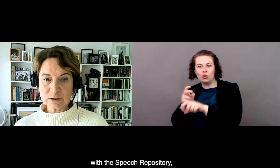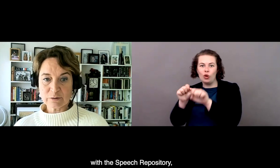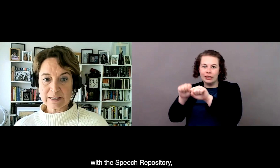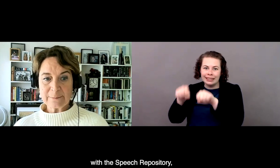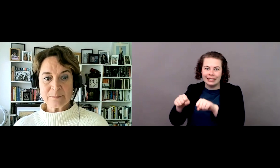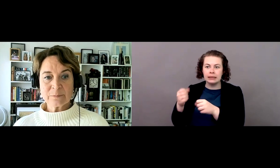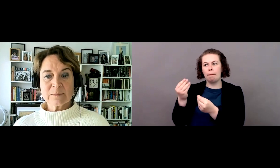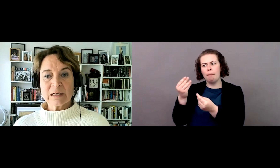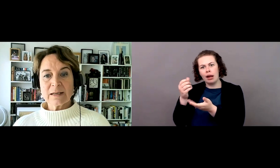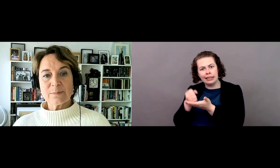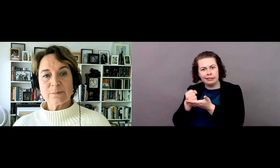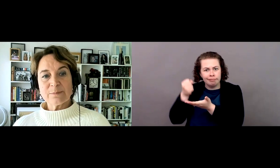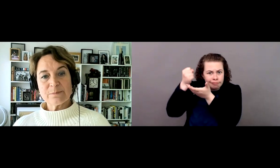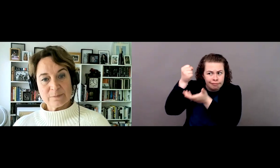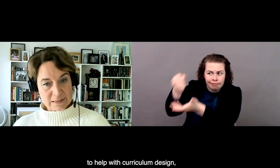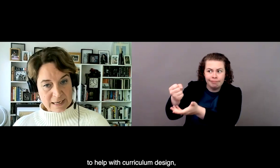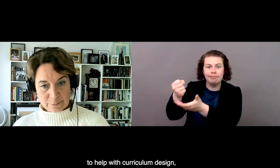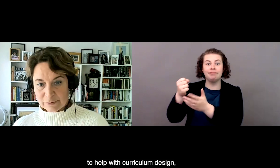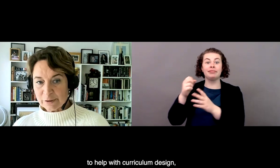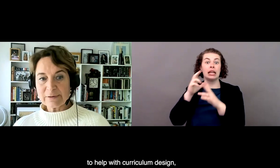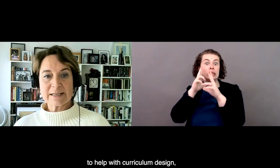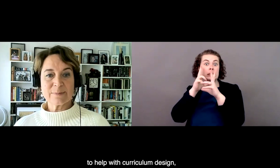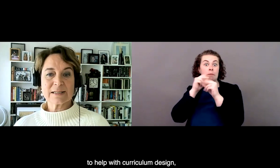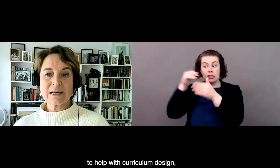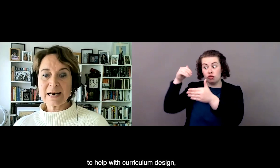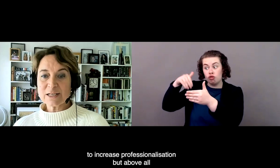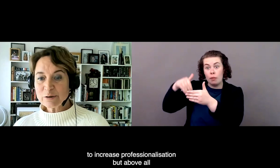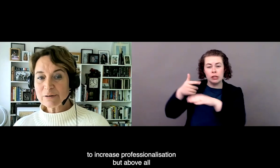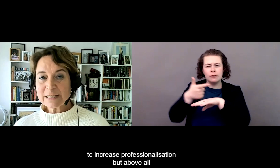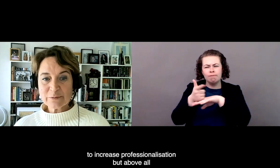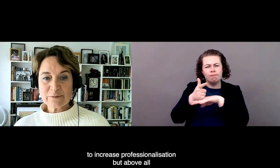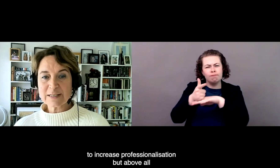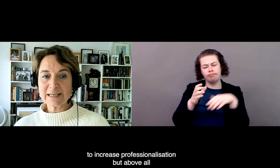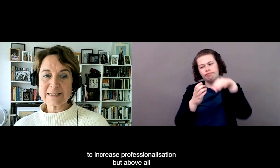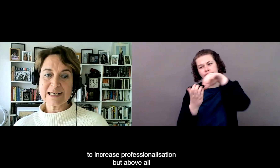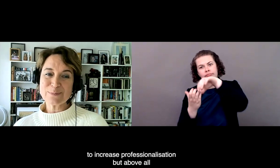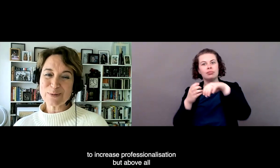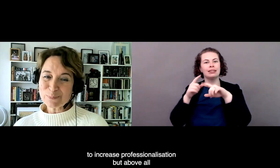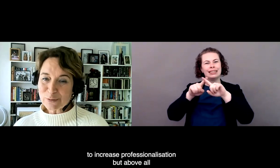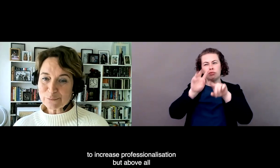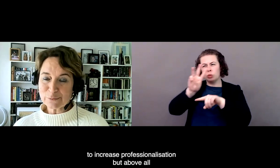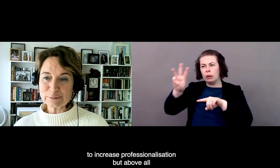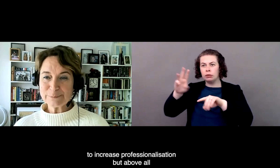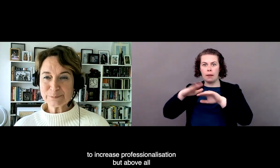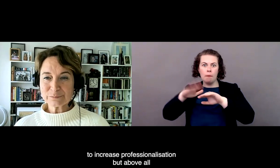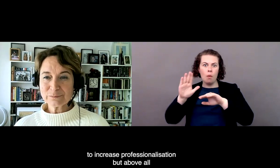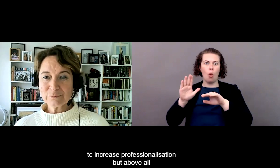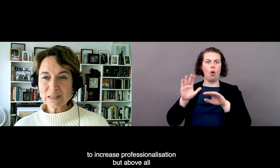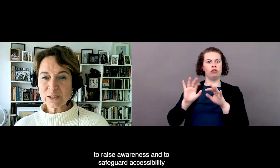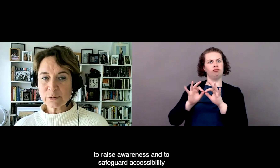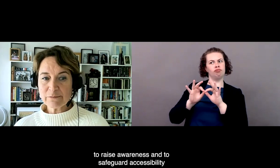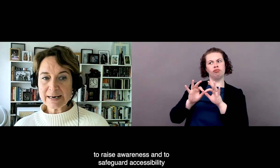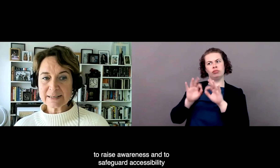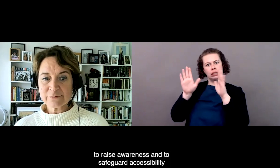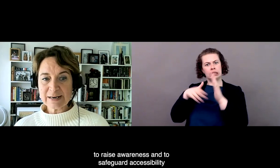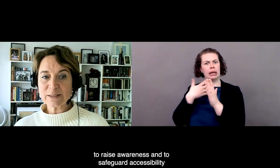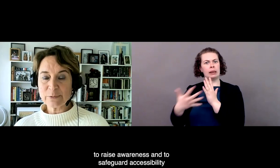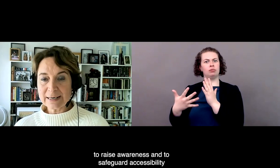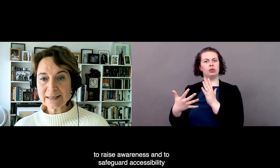repository, to help with curriculum design, to increase professionalization, but above all, to raise awareness